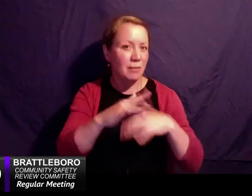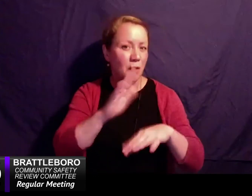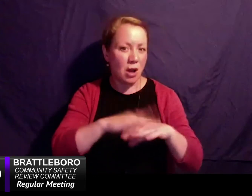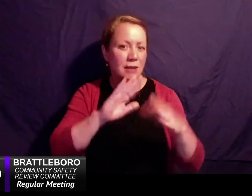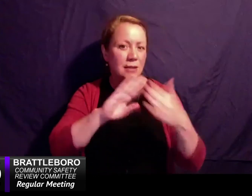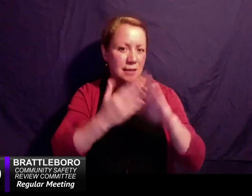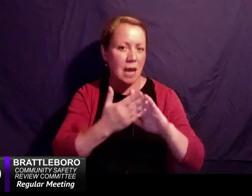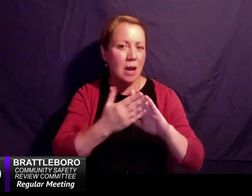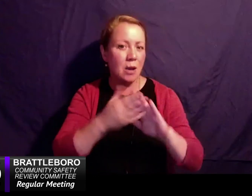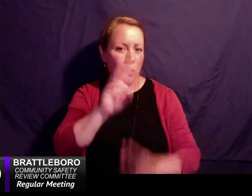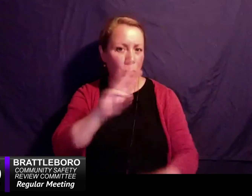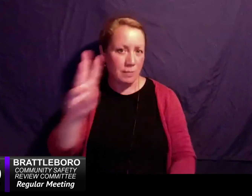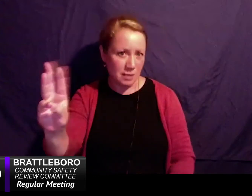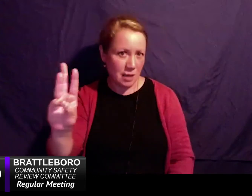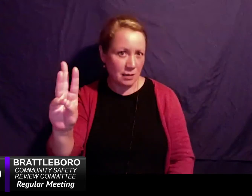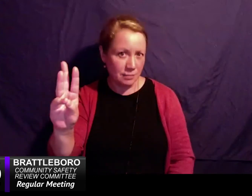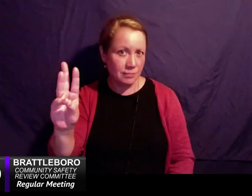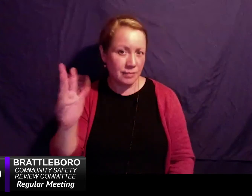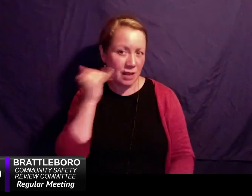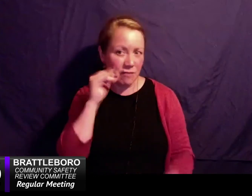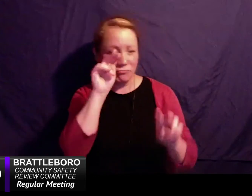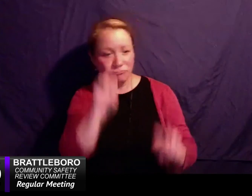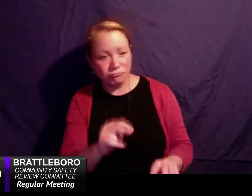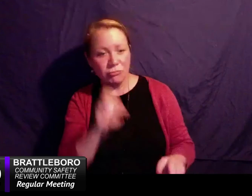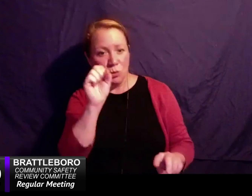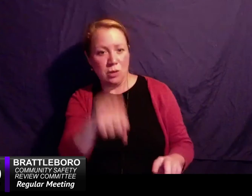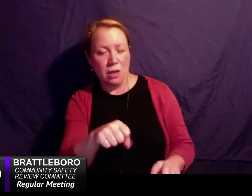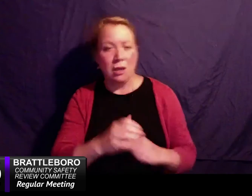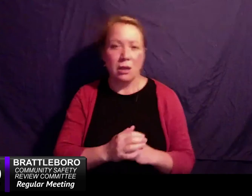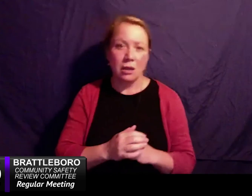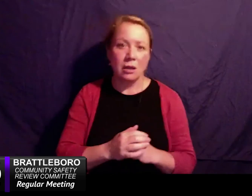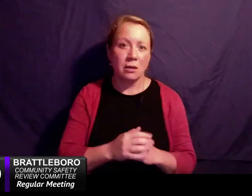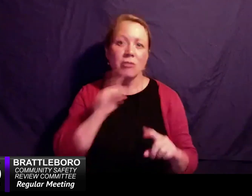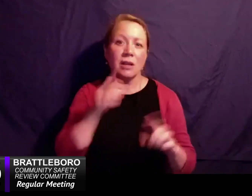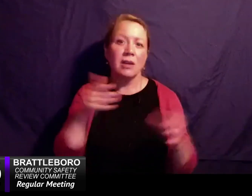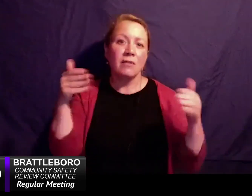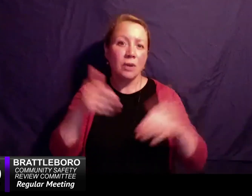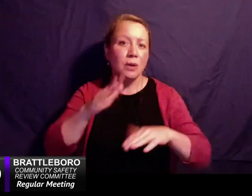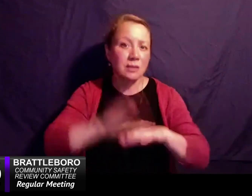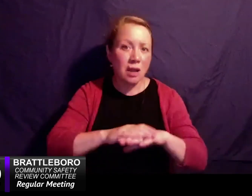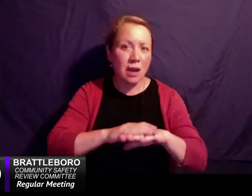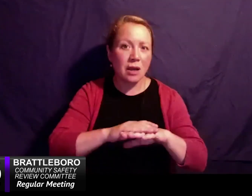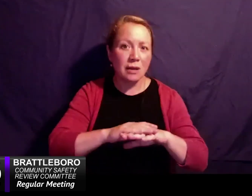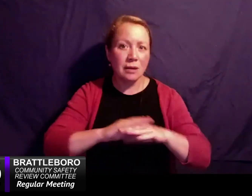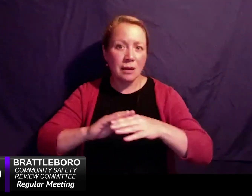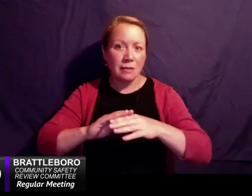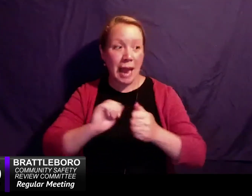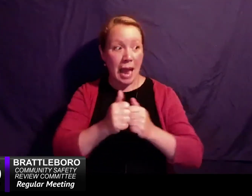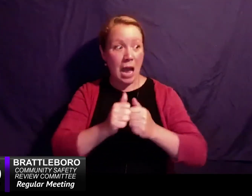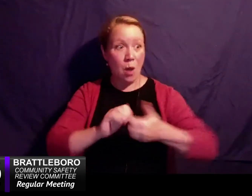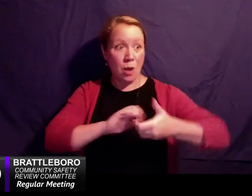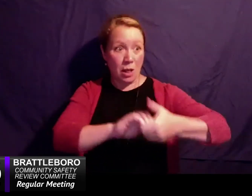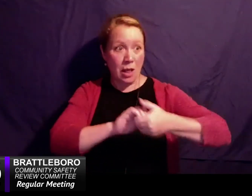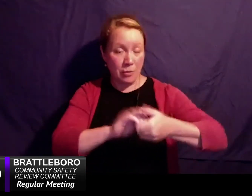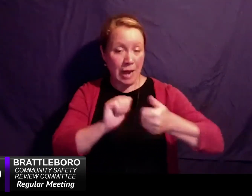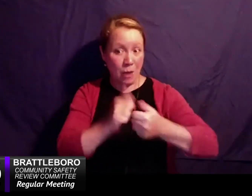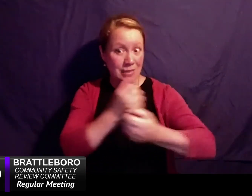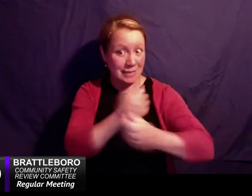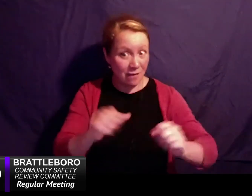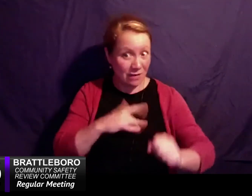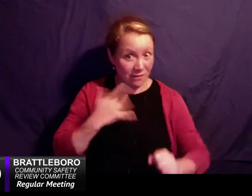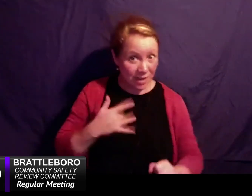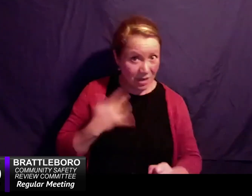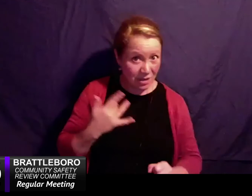believe, for folks to look at. They largely center around how collaborative and safe this feels to people and whether or not